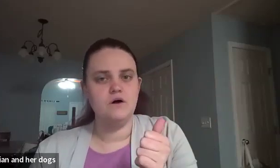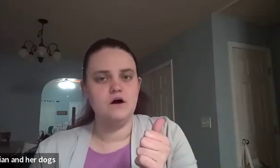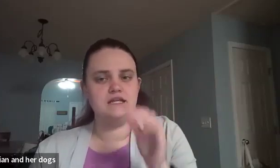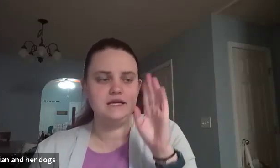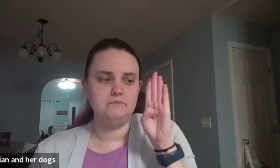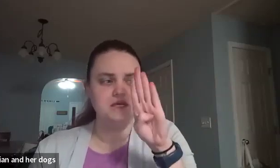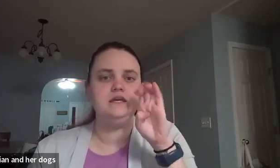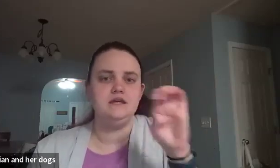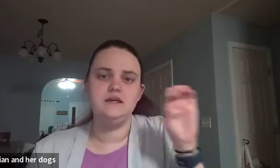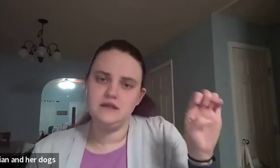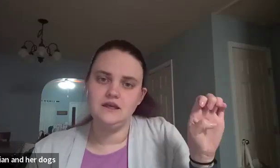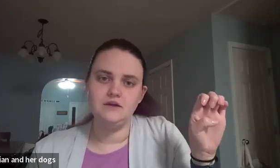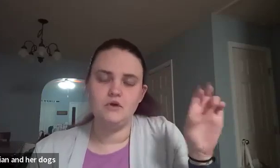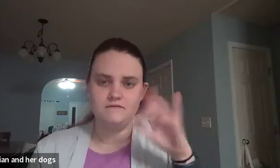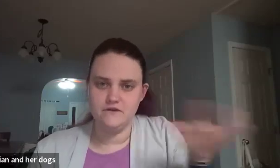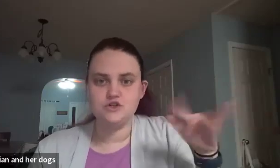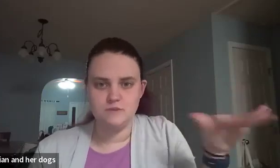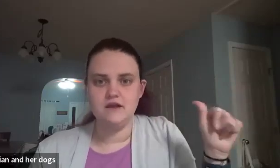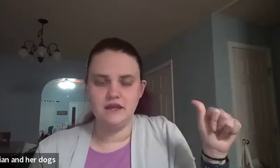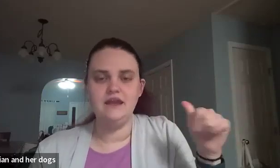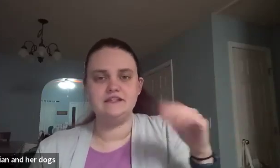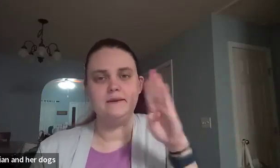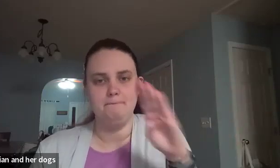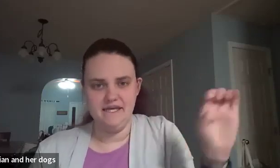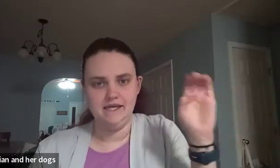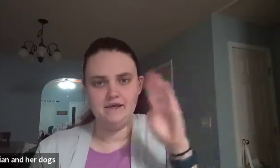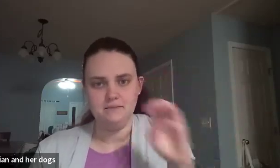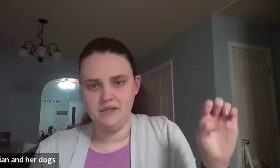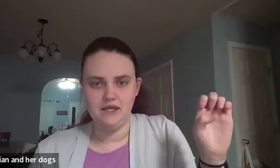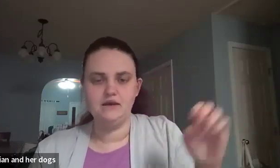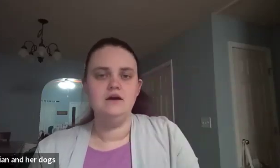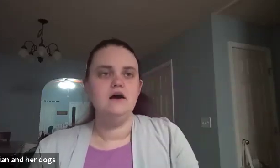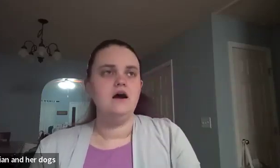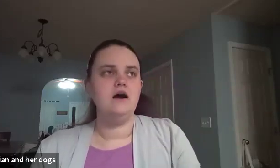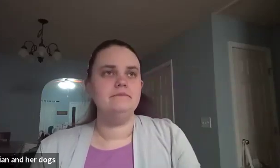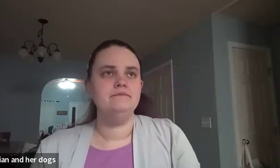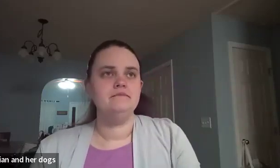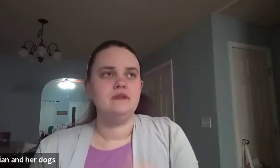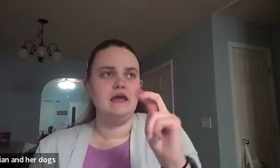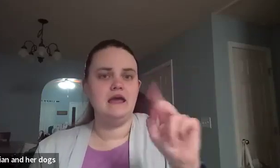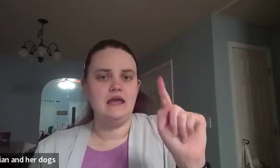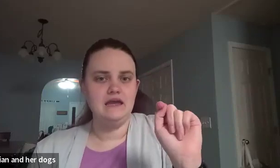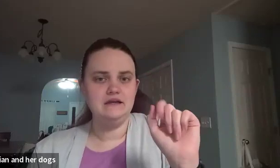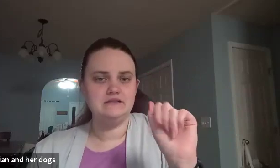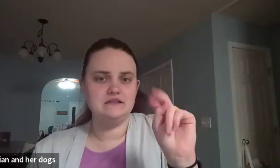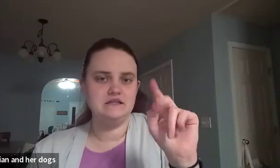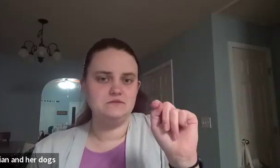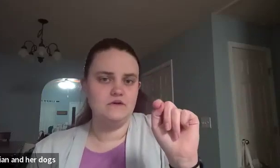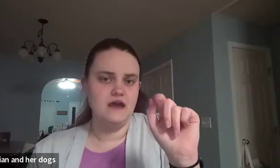full on like B-E-E where I'm finger spelling it. It's B. Um, Ant is more